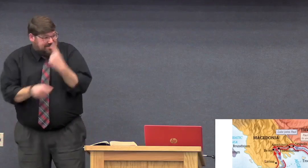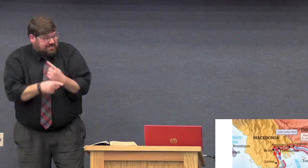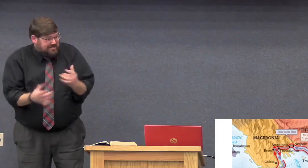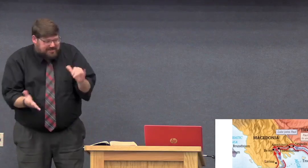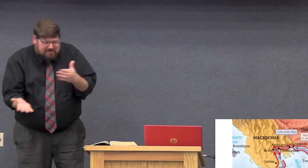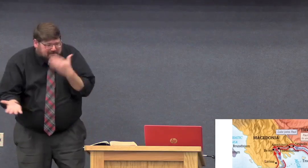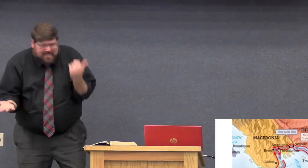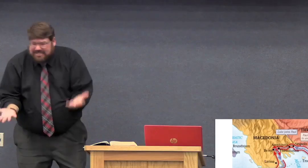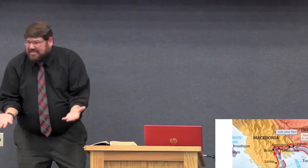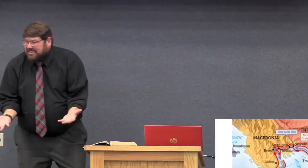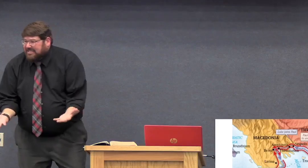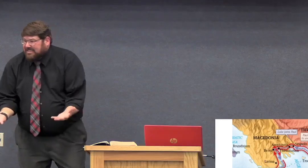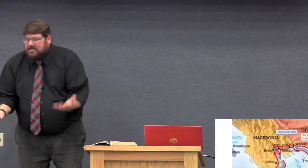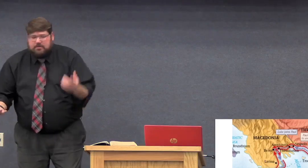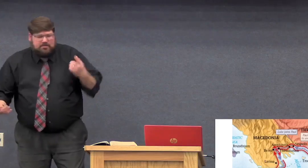the best, right?